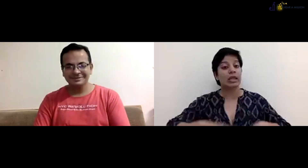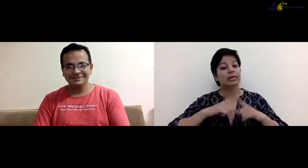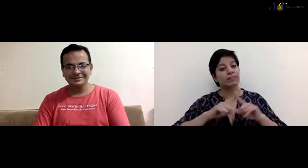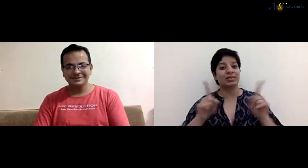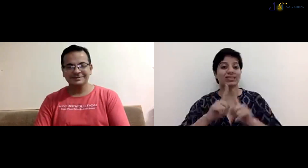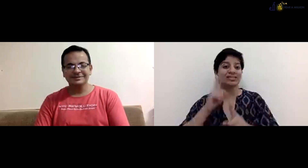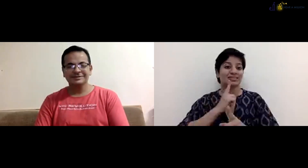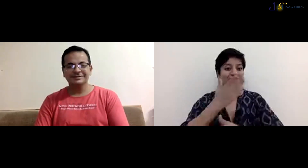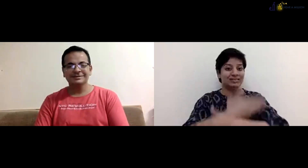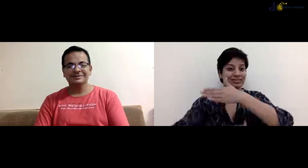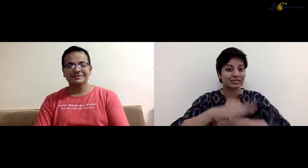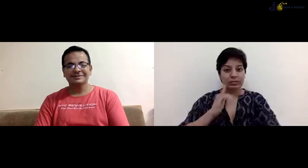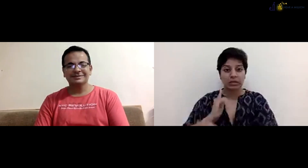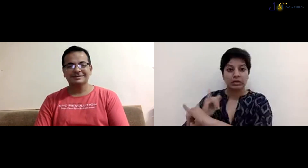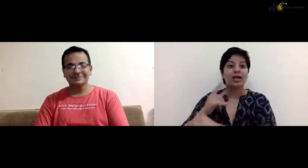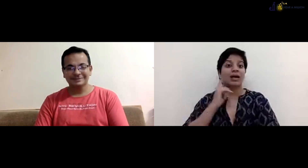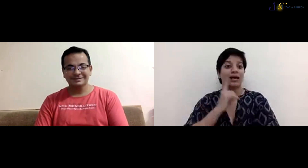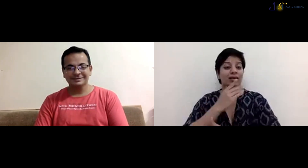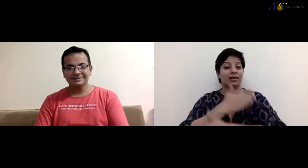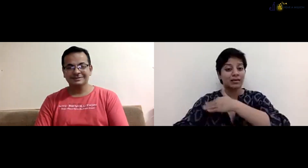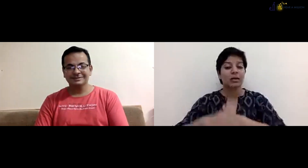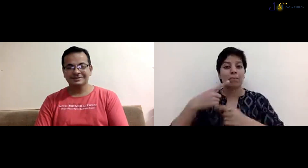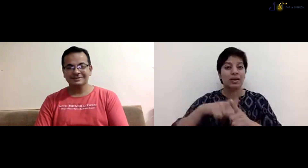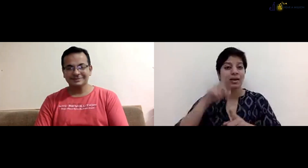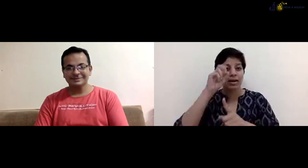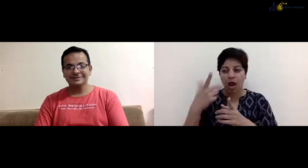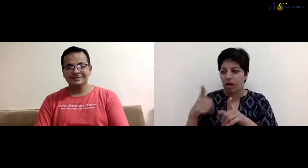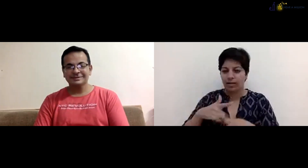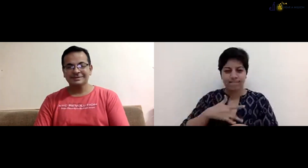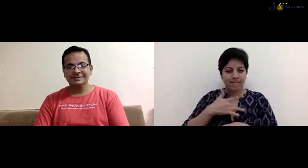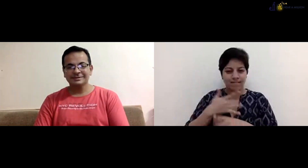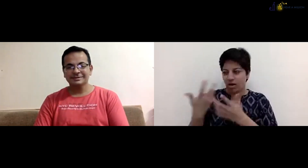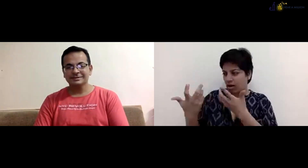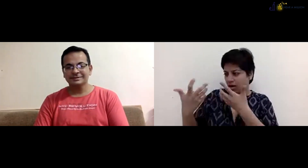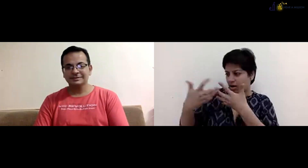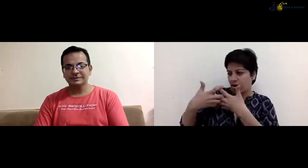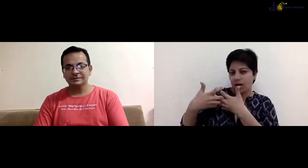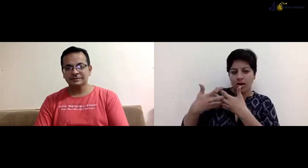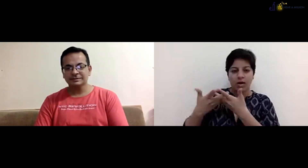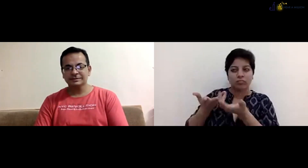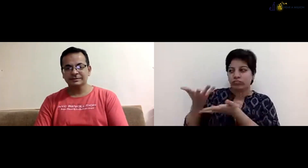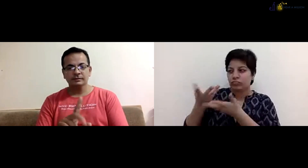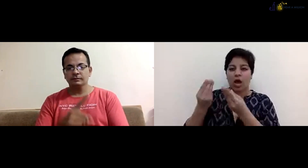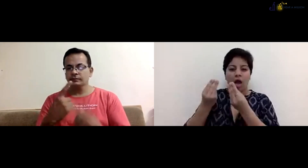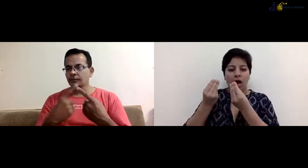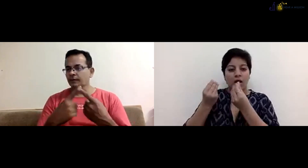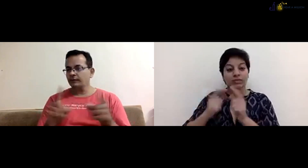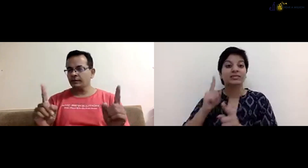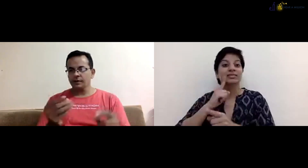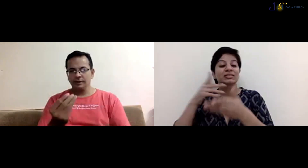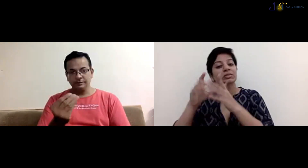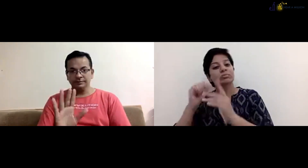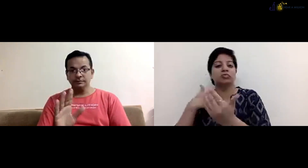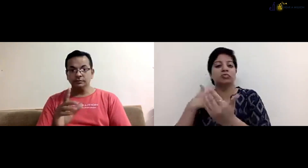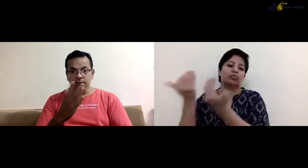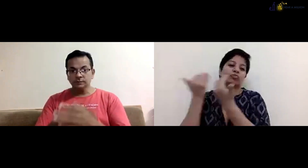got fail. No one will understand. But deaf person with Usher syndrome, they would know that, yeah, how we can accommodate